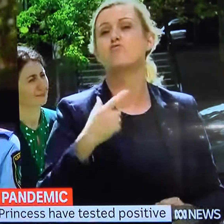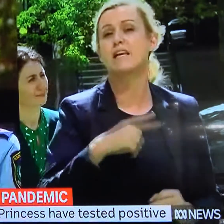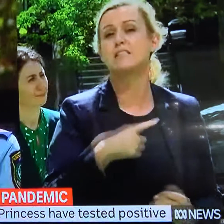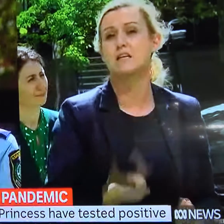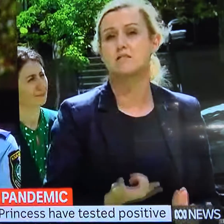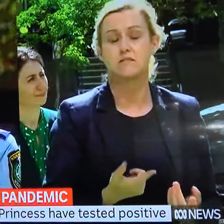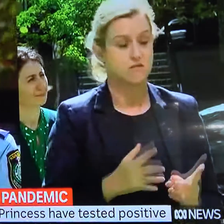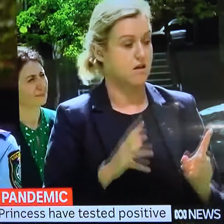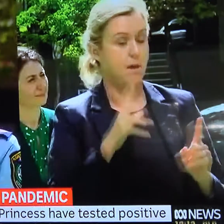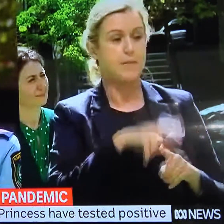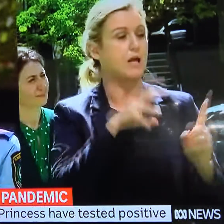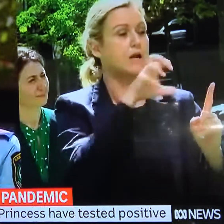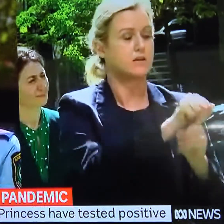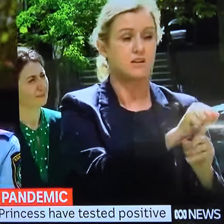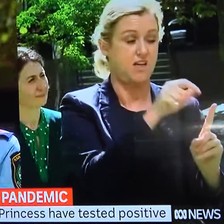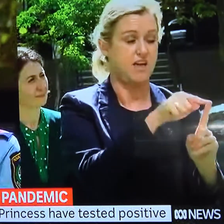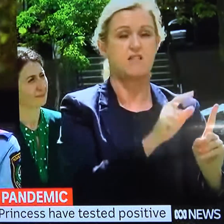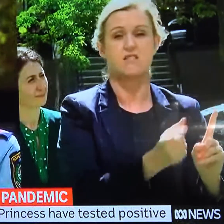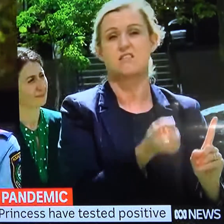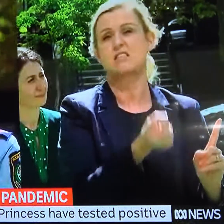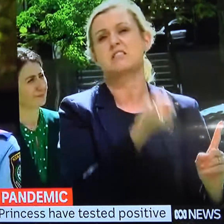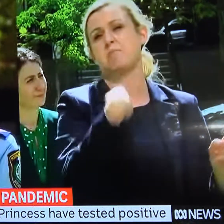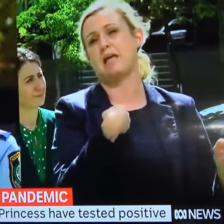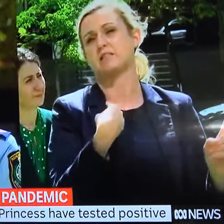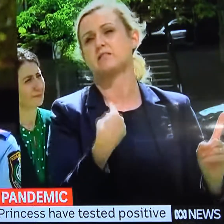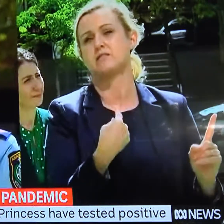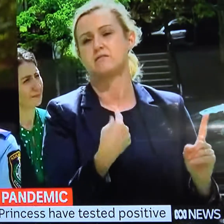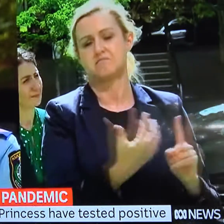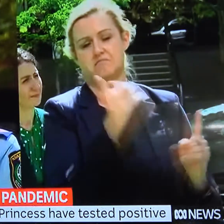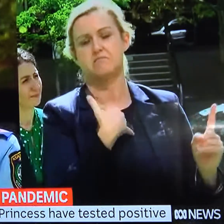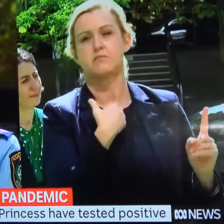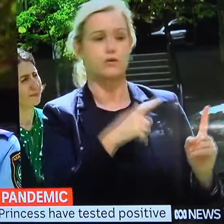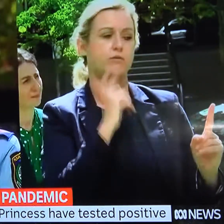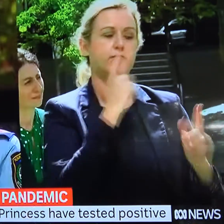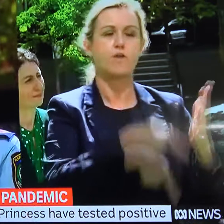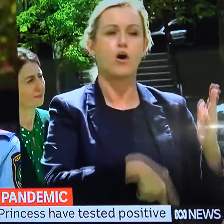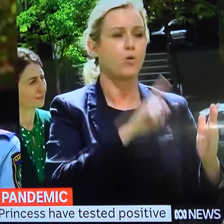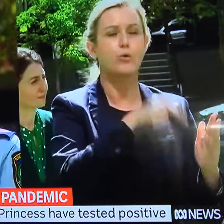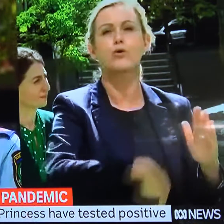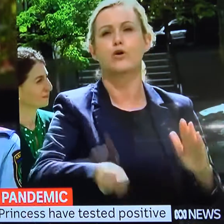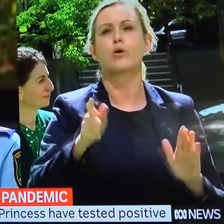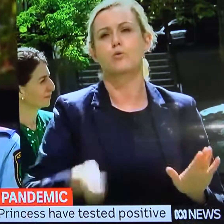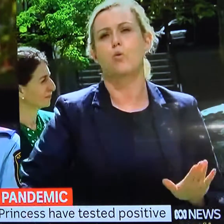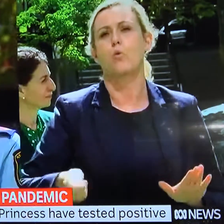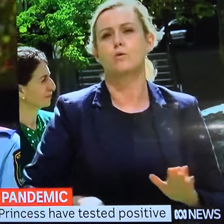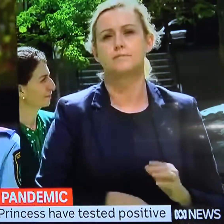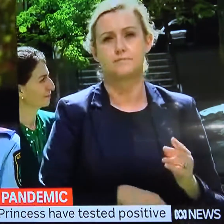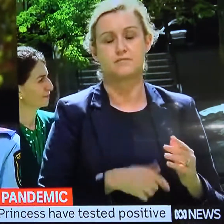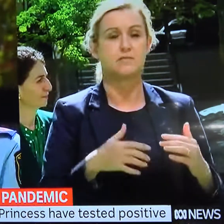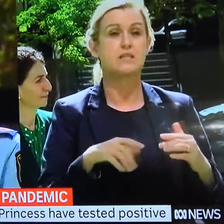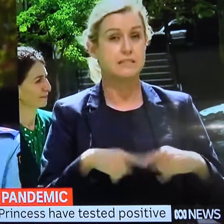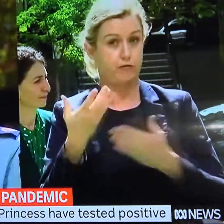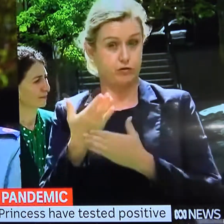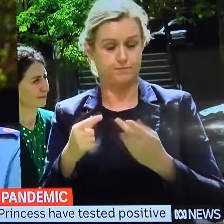person is alleged to spit at police officers and has been issued a court attendance notice for that offence. In a separate